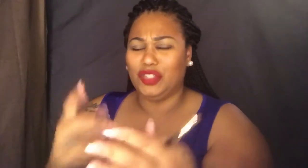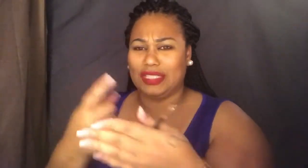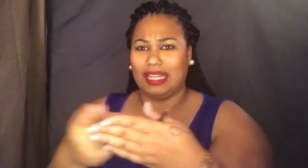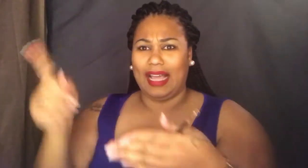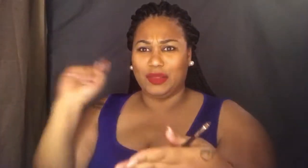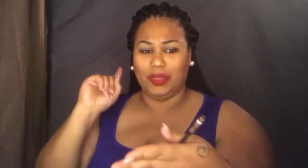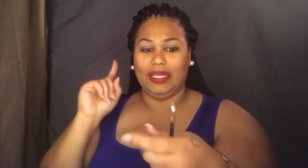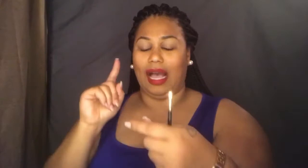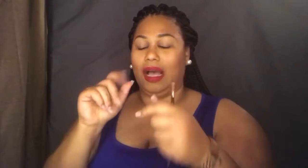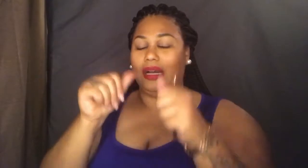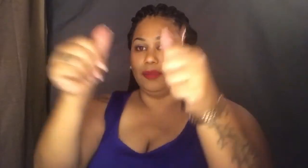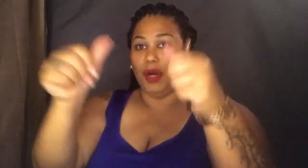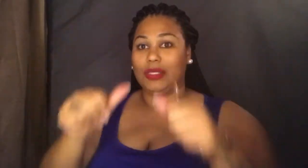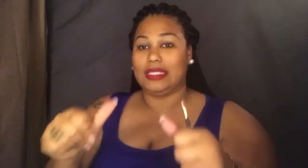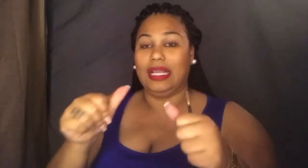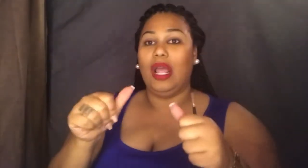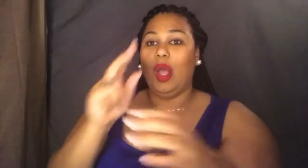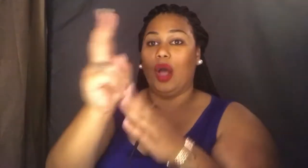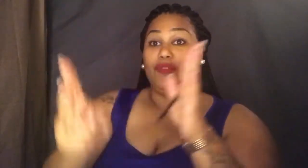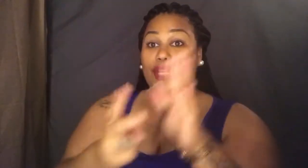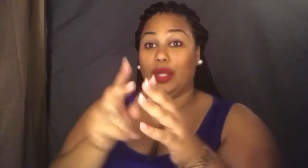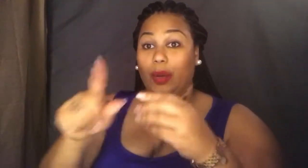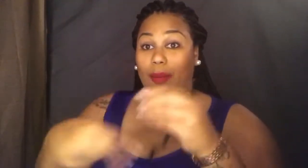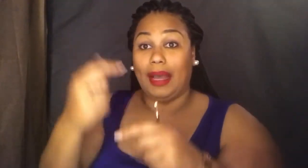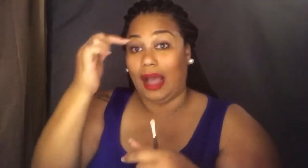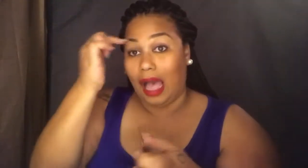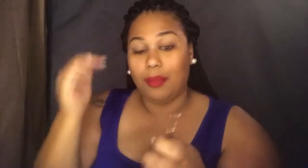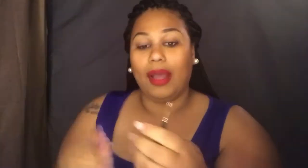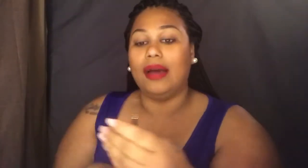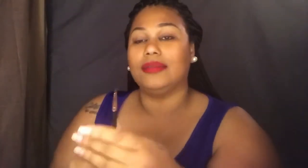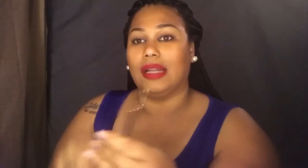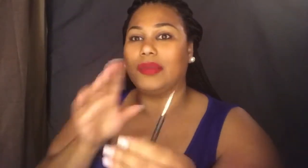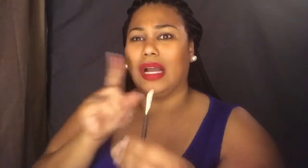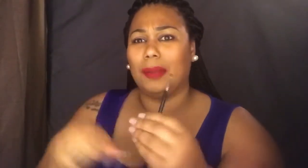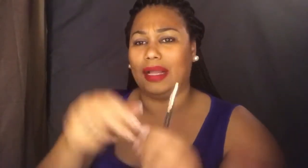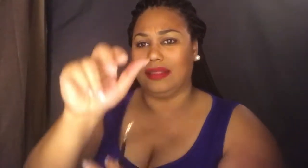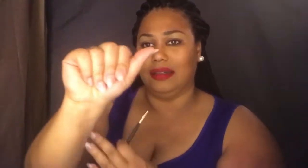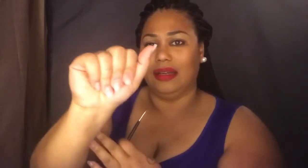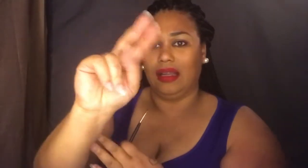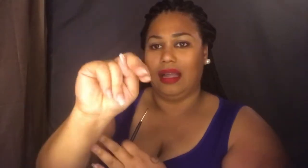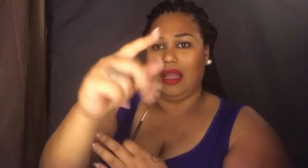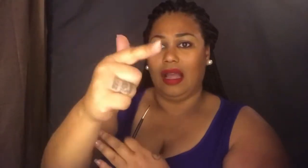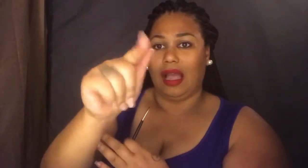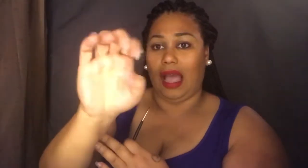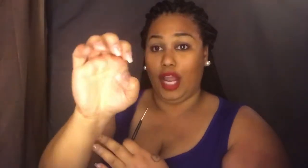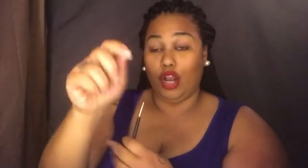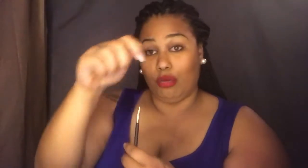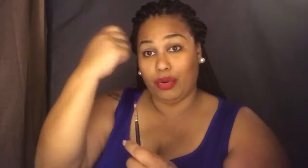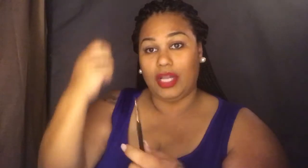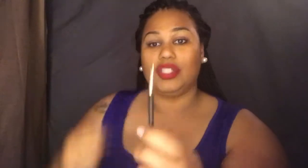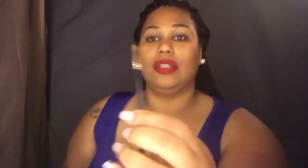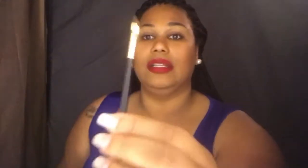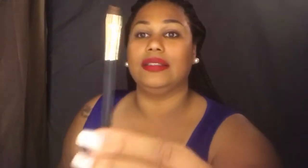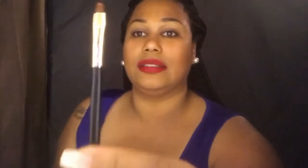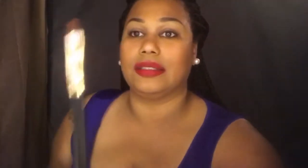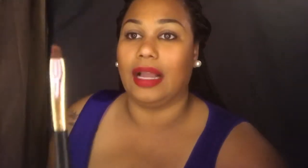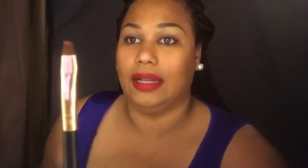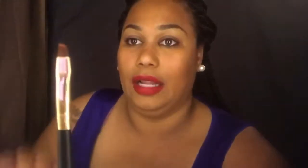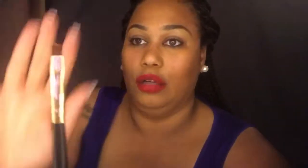just last week, I posted a video about eyebrows. And I was talking about the angle brush. This is like an angle